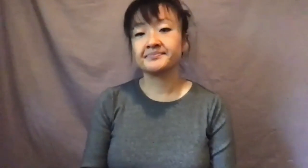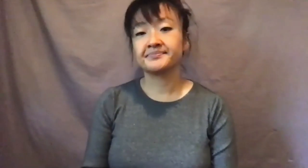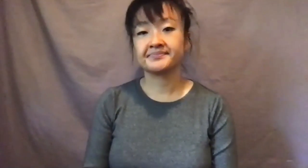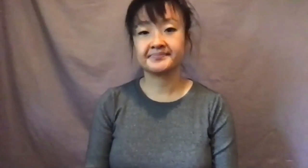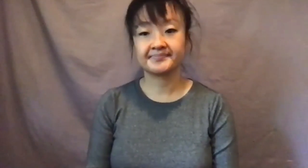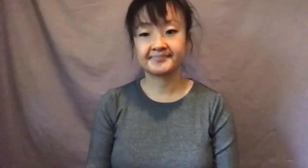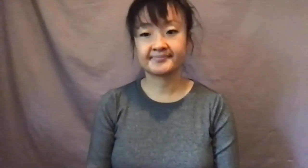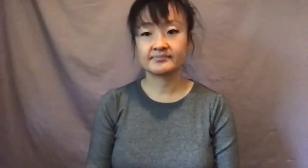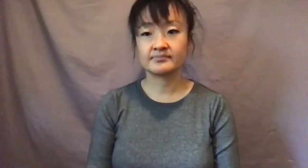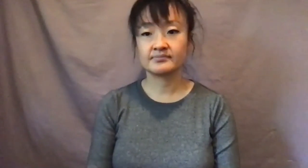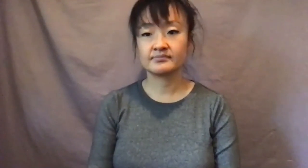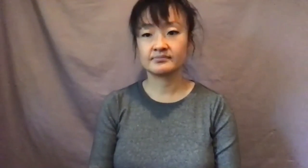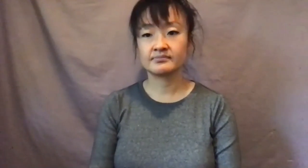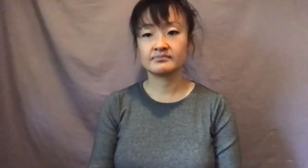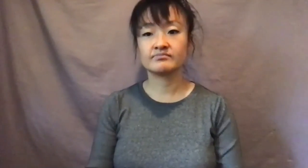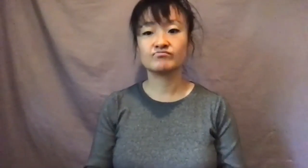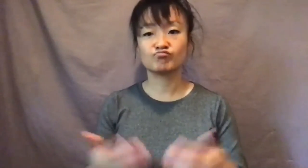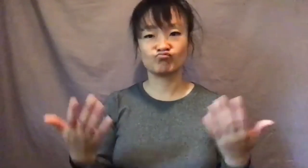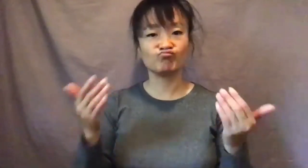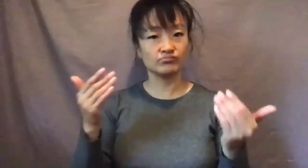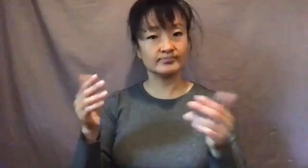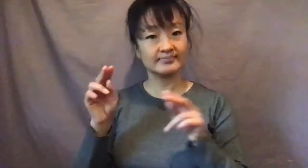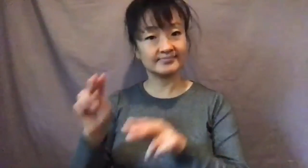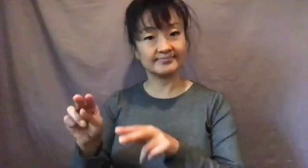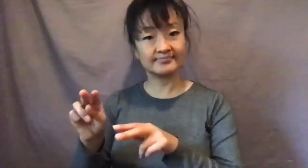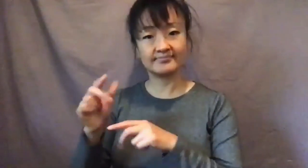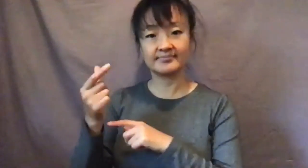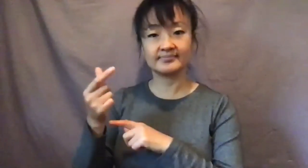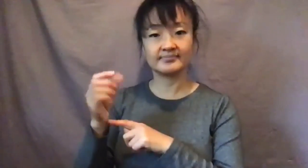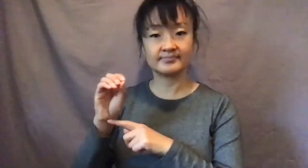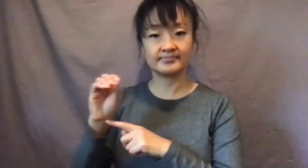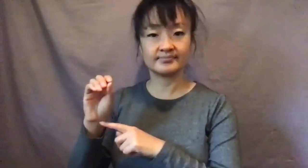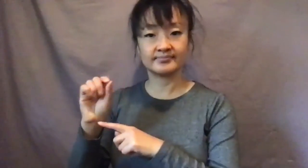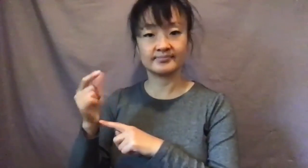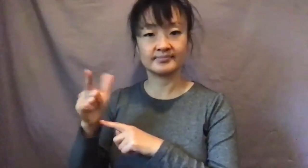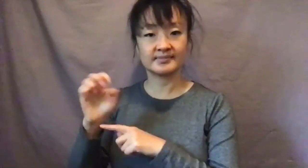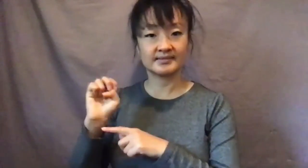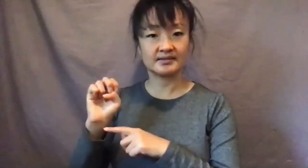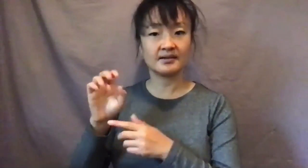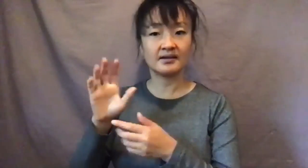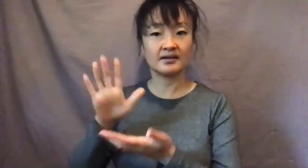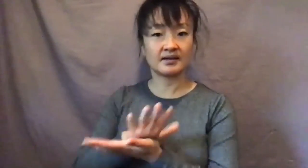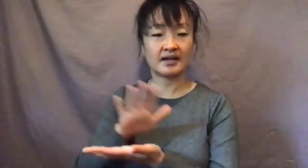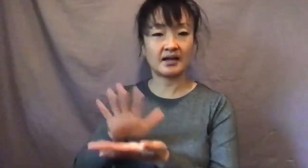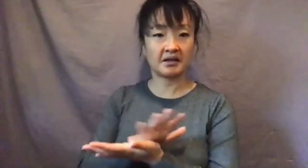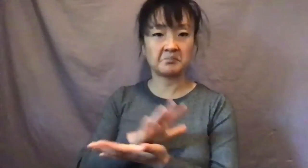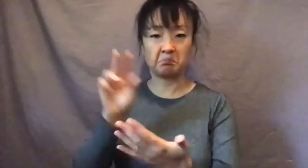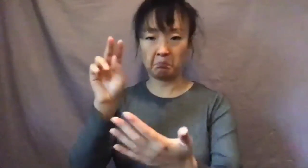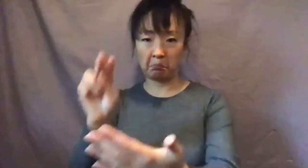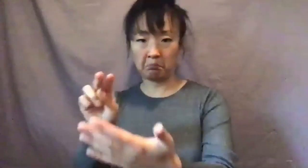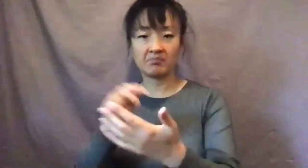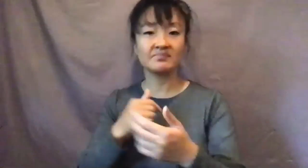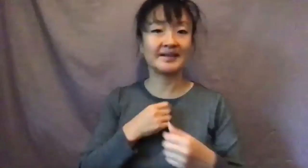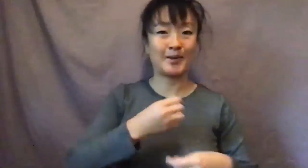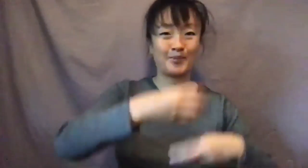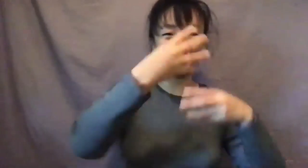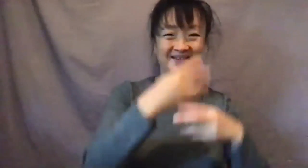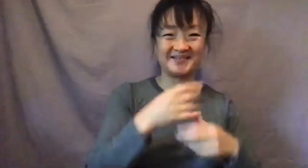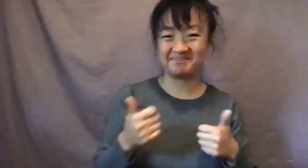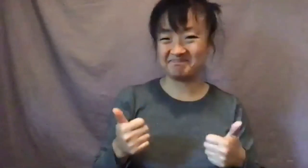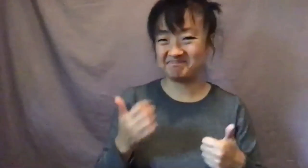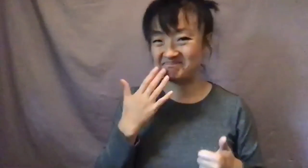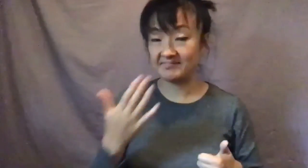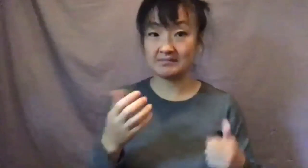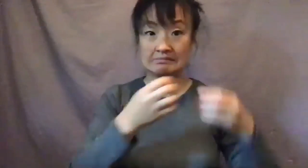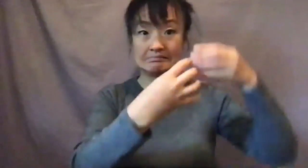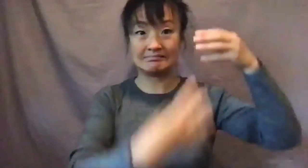Feel free to also refer to our Google Doc, Donna, where we've been gathering questions from folks throughout the time. I just pulled it up. There's a lot of